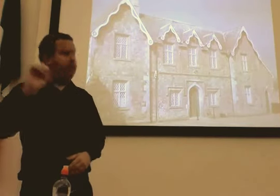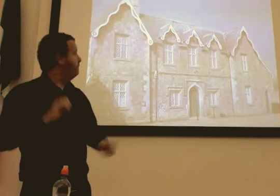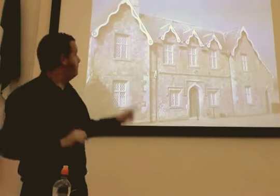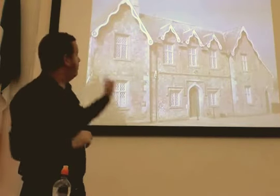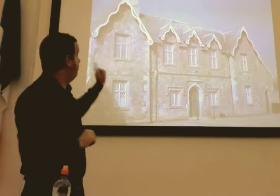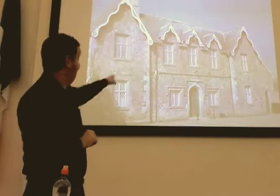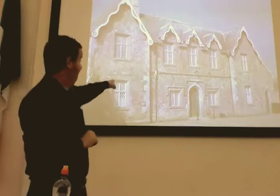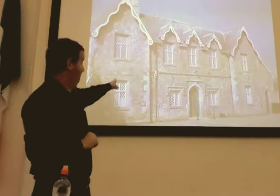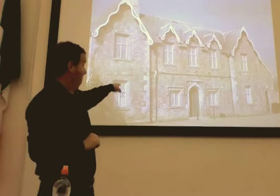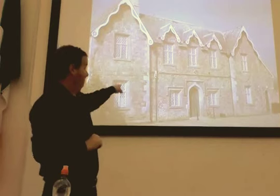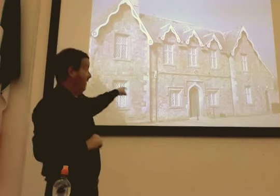from Sale here.